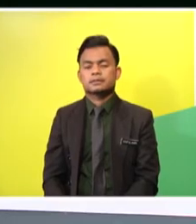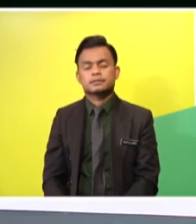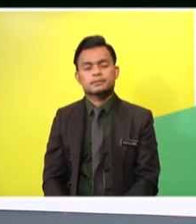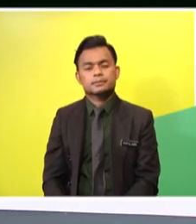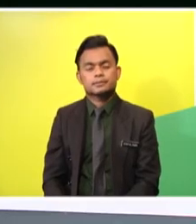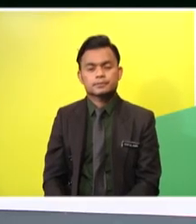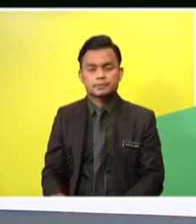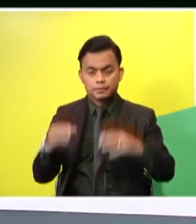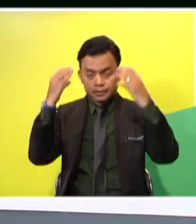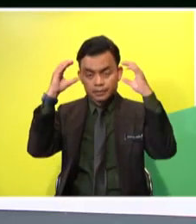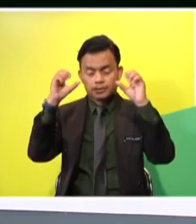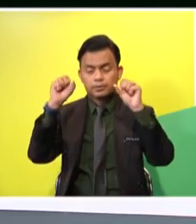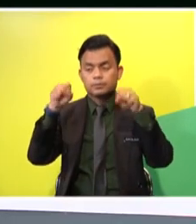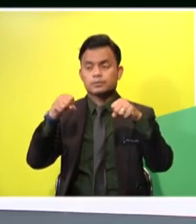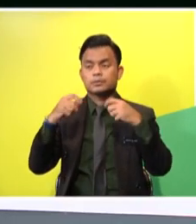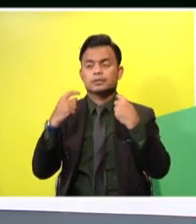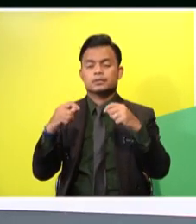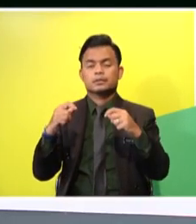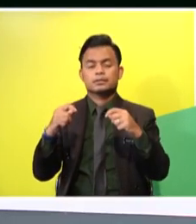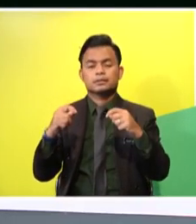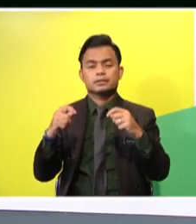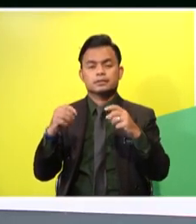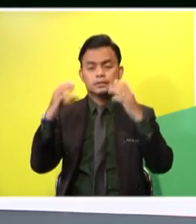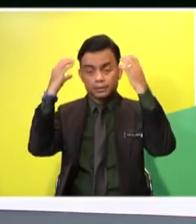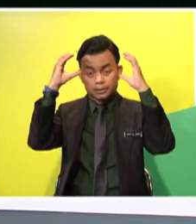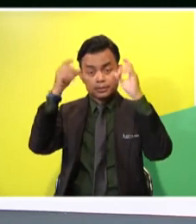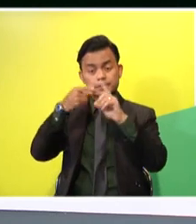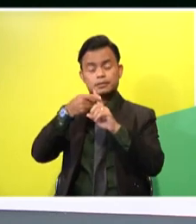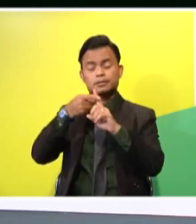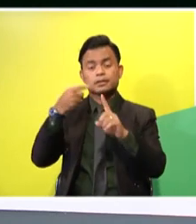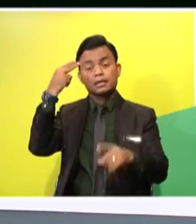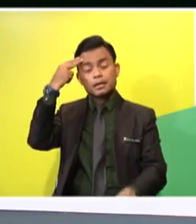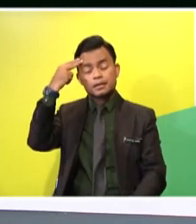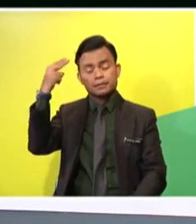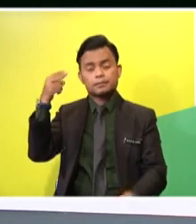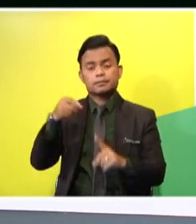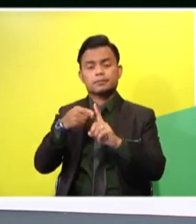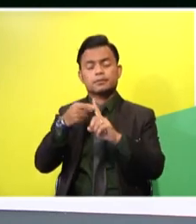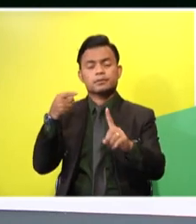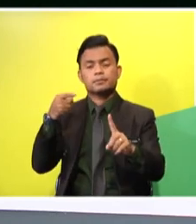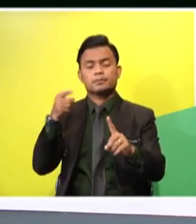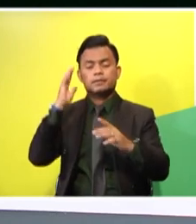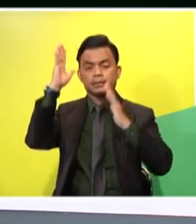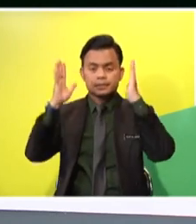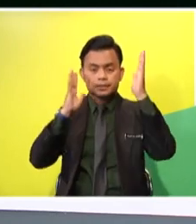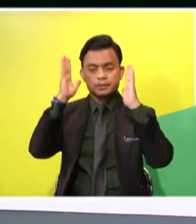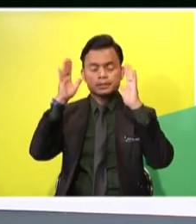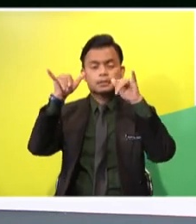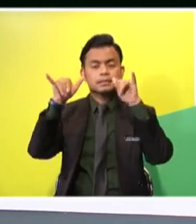try, I am from Malaysia. Sure. And I live in Kuala